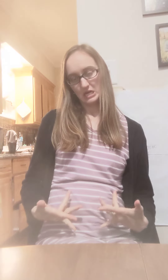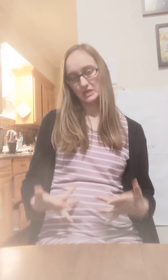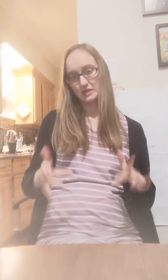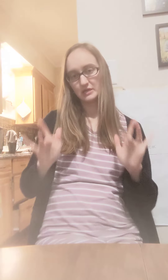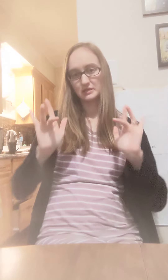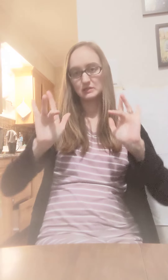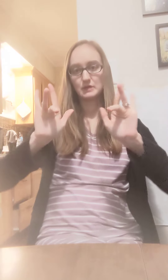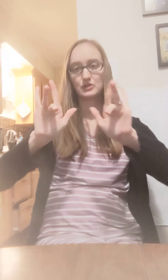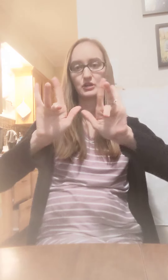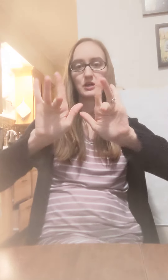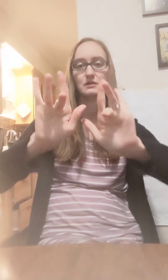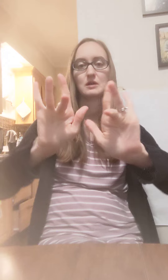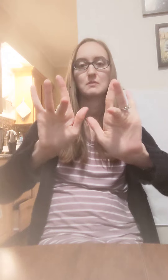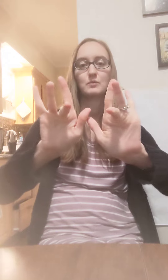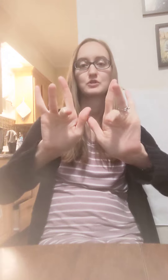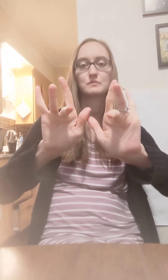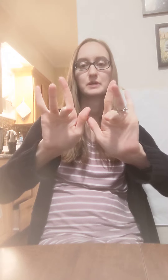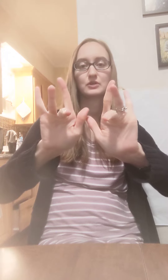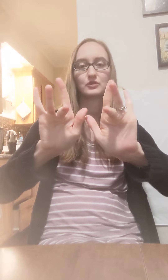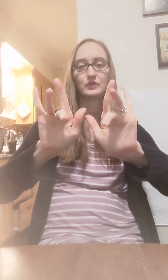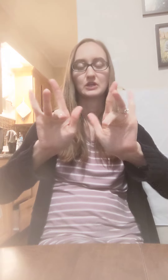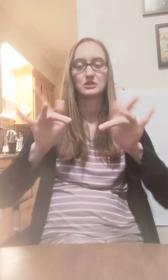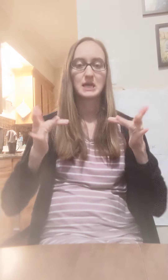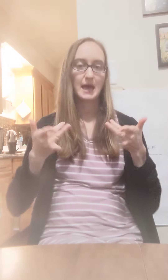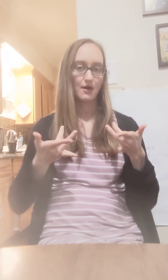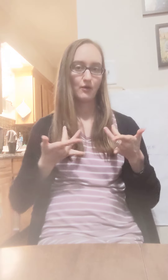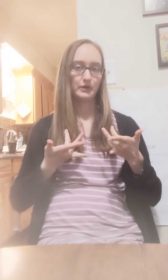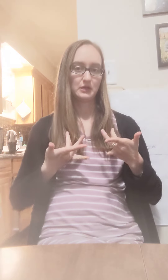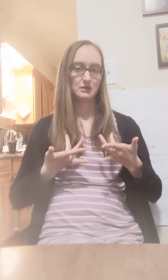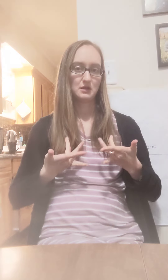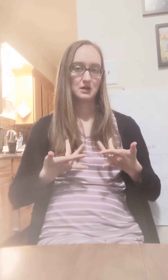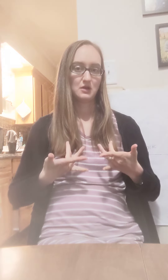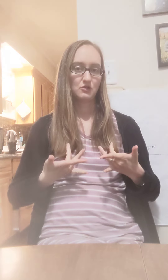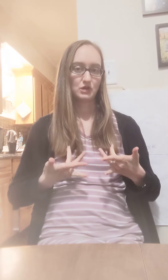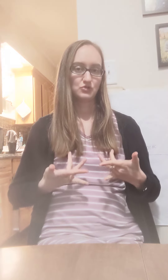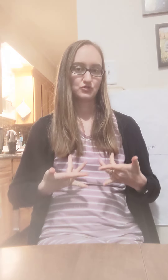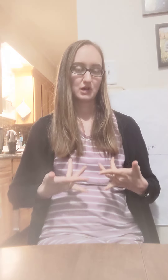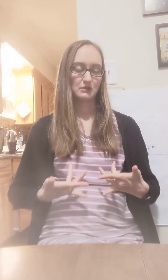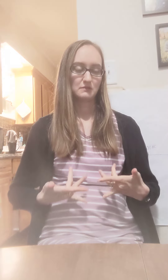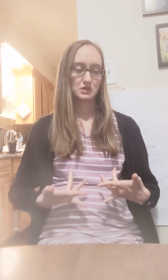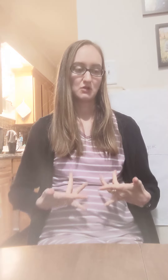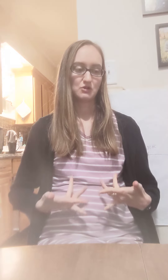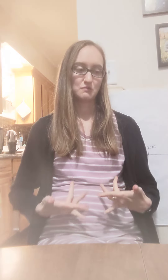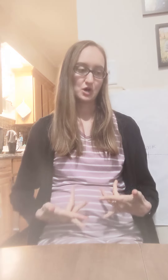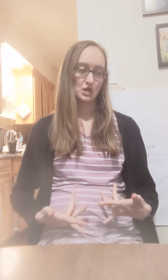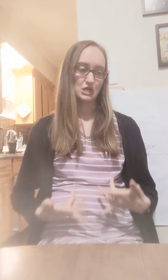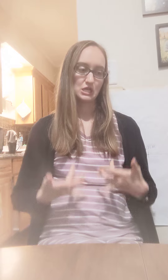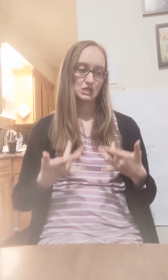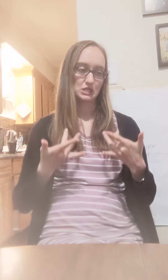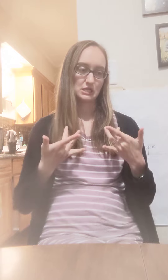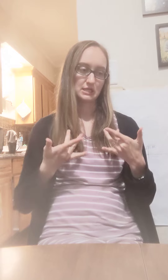dismayed, dismayed, you're going to put your middle fingers out, and kind of drag them down on your body, like that's like